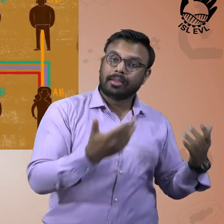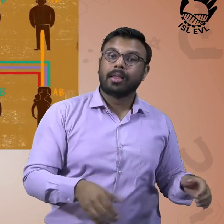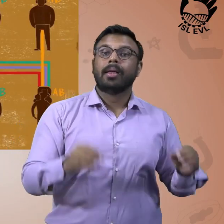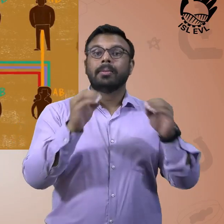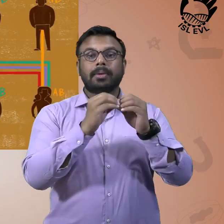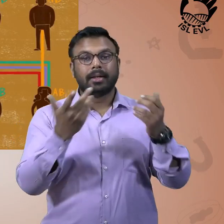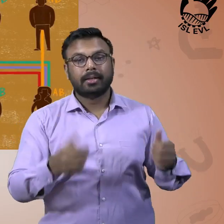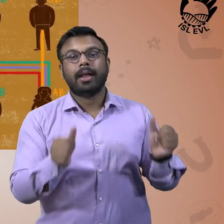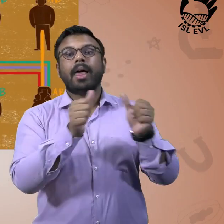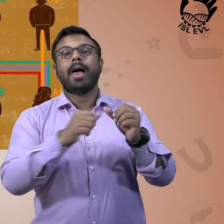either kind of antigens,